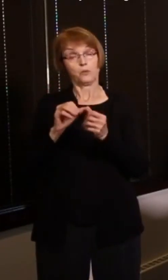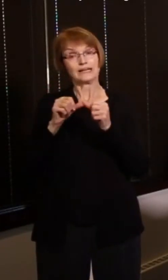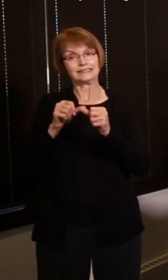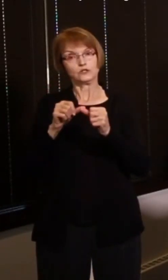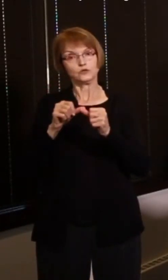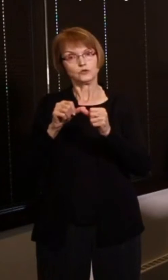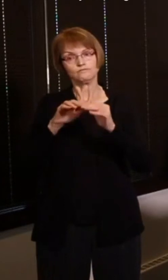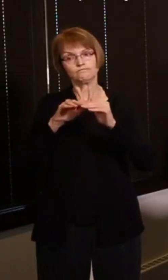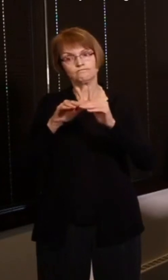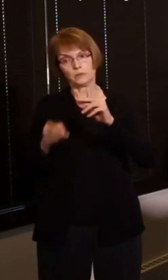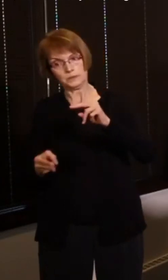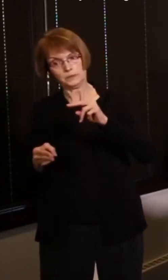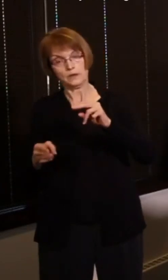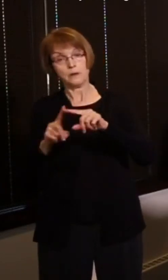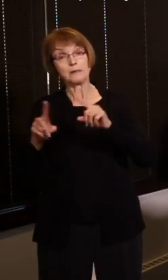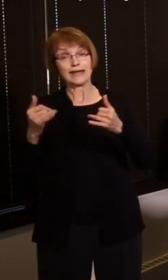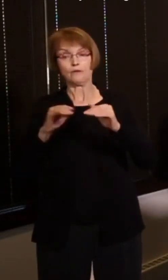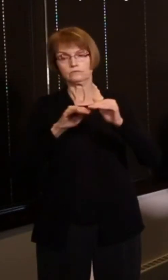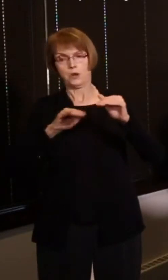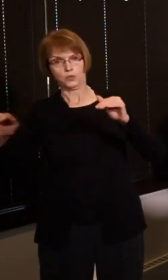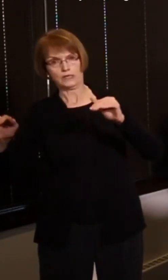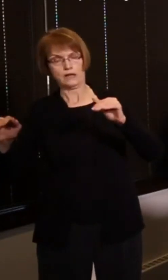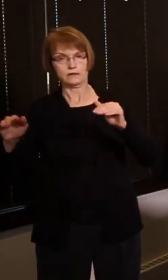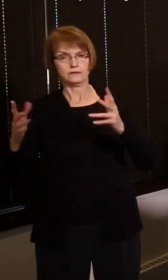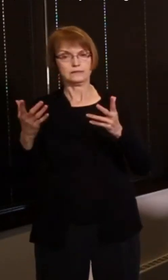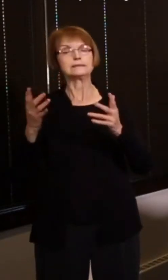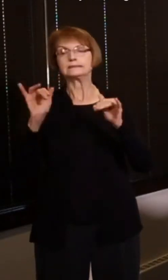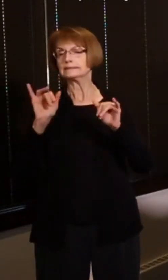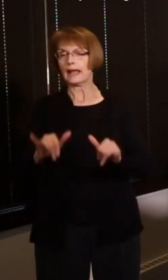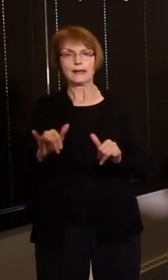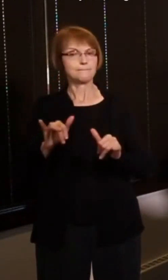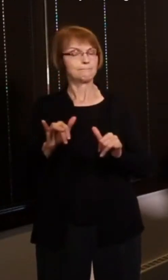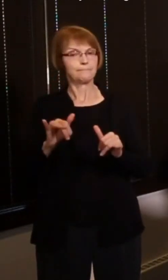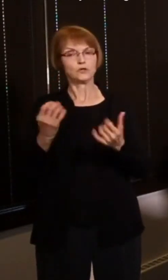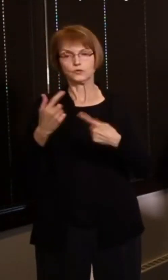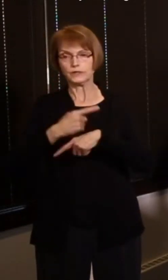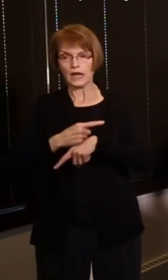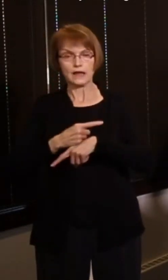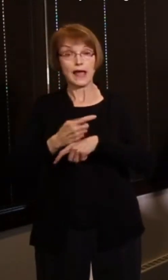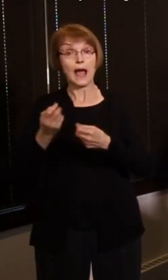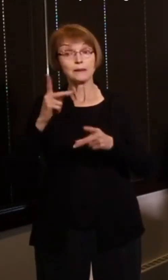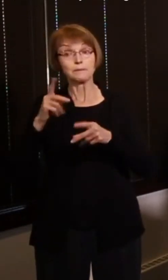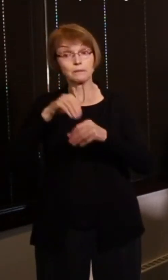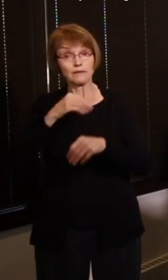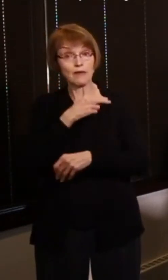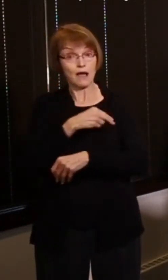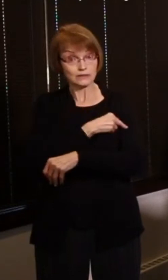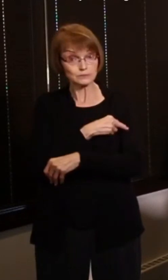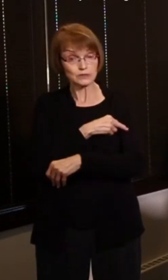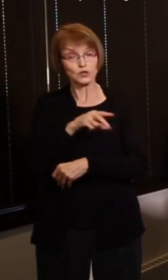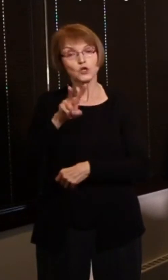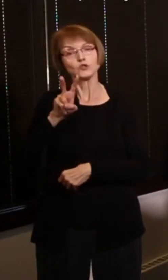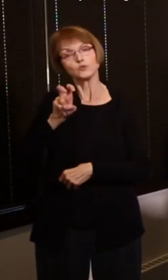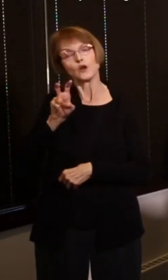plateau. And that's sort of a continuing theme here. So today we're reporting 213 hospitalizations